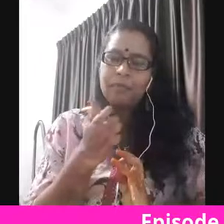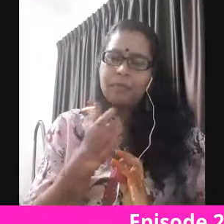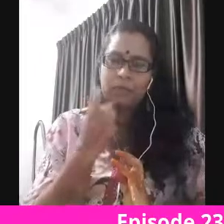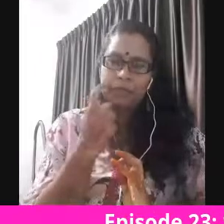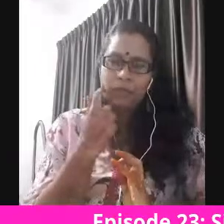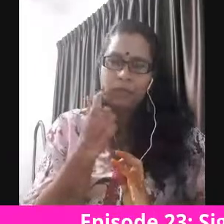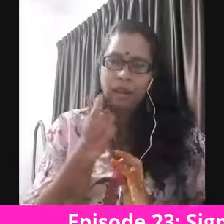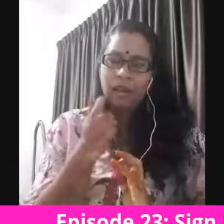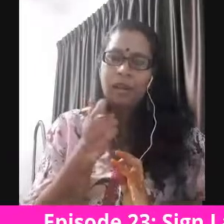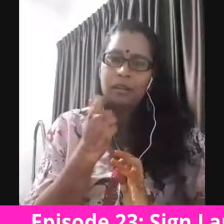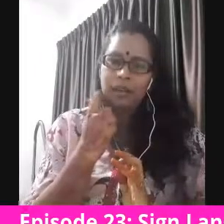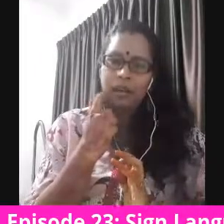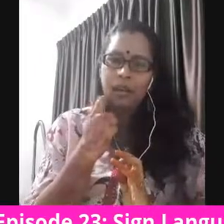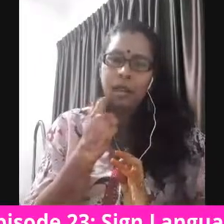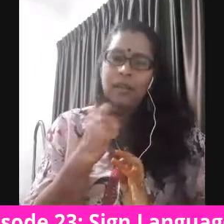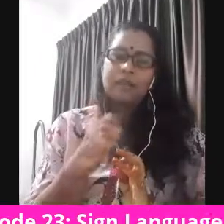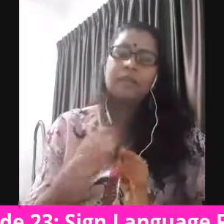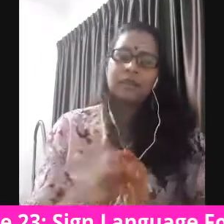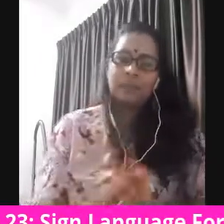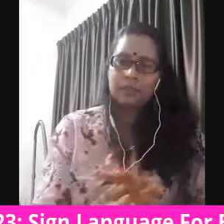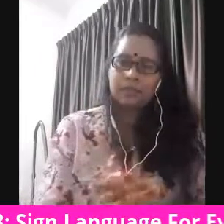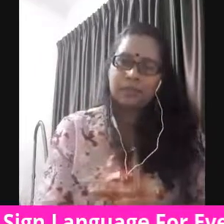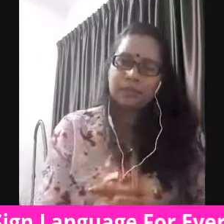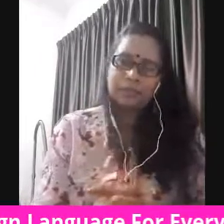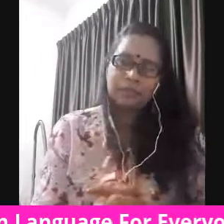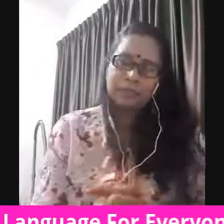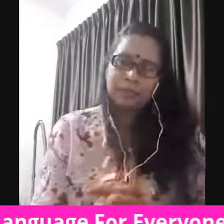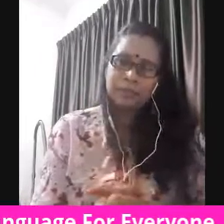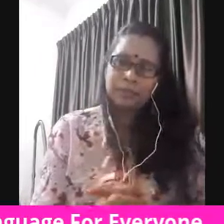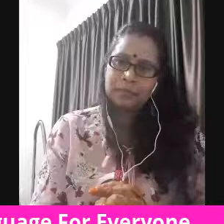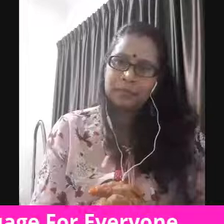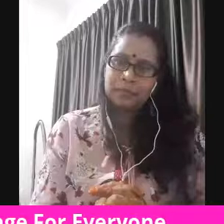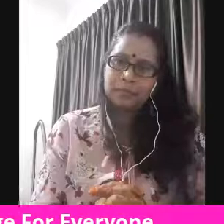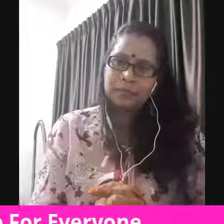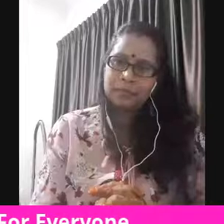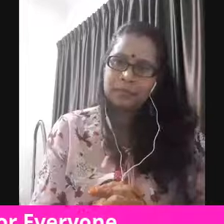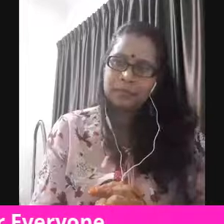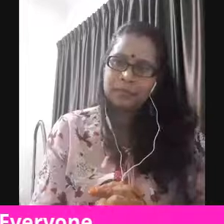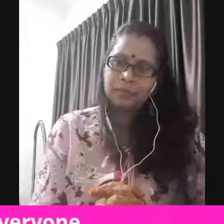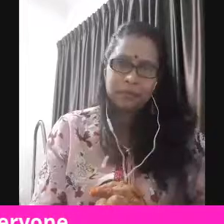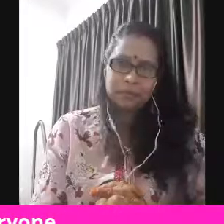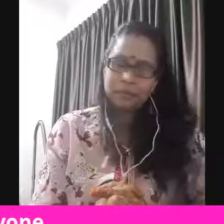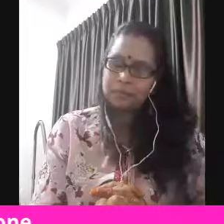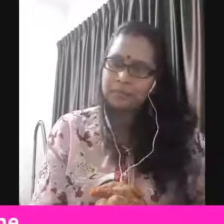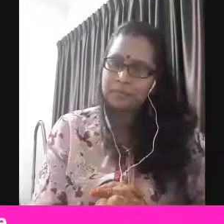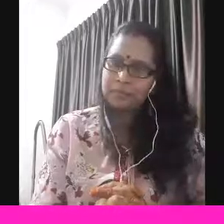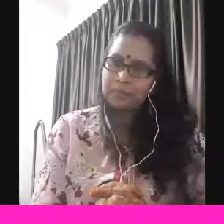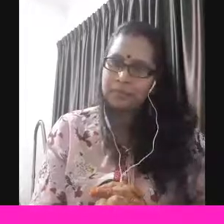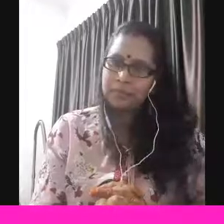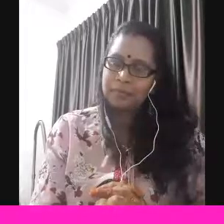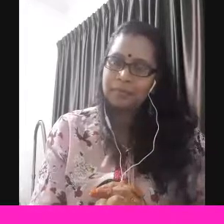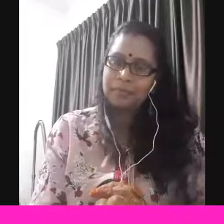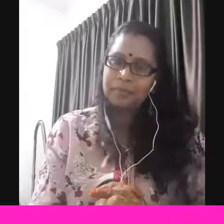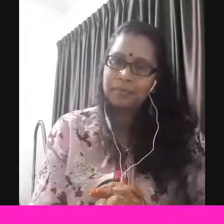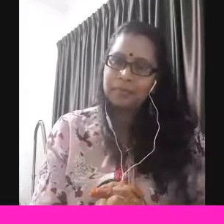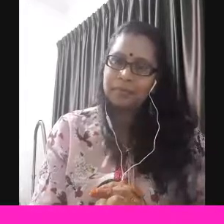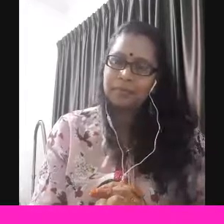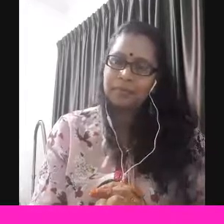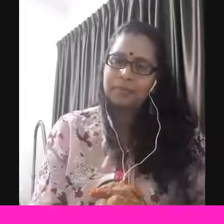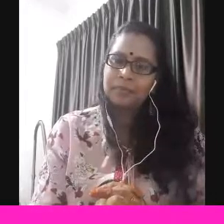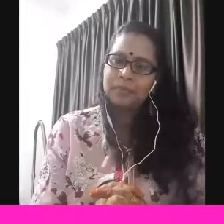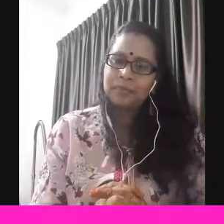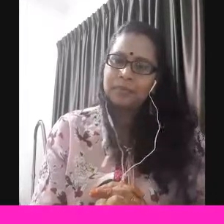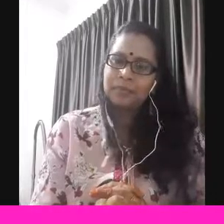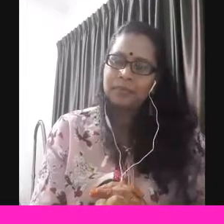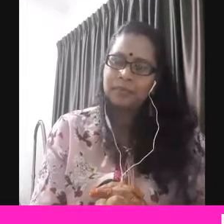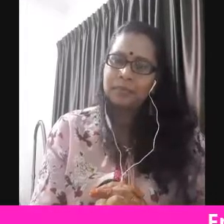go to these universities and so on. But just to bring another dimension of usage of the sign language is that, like for an